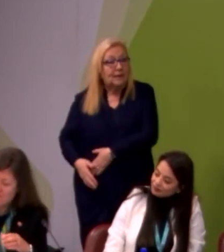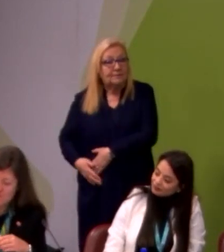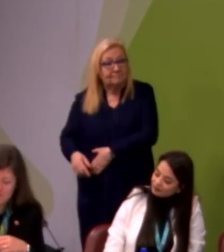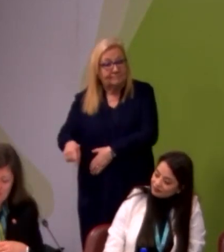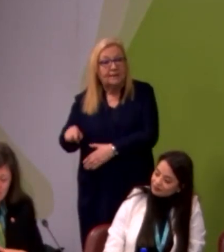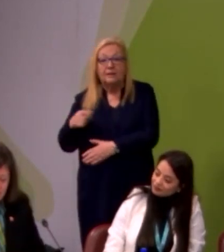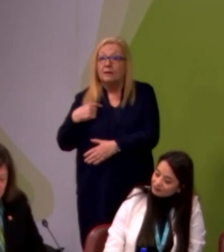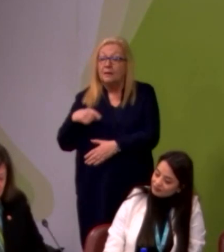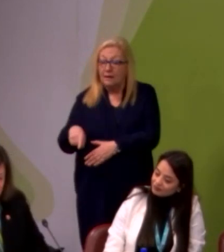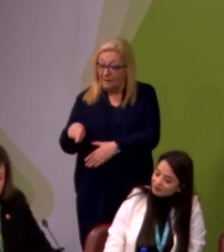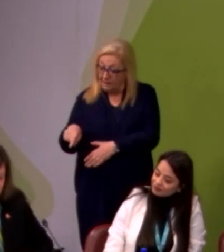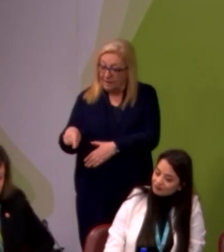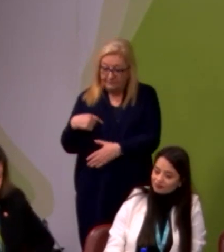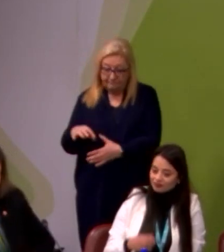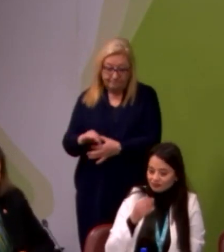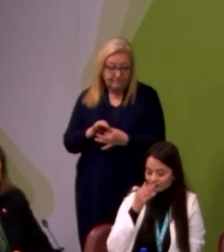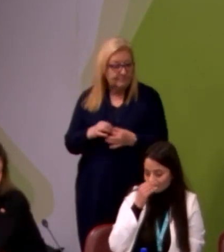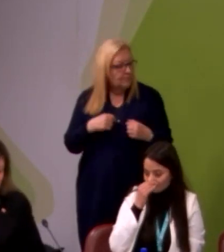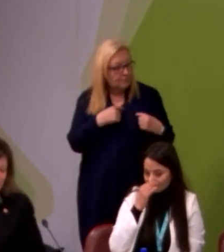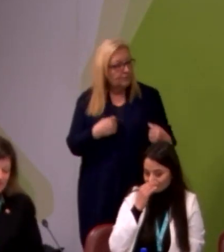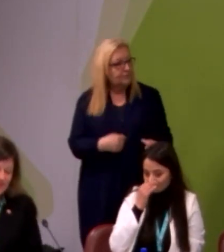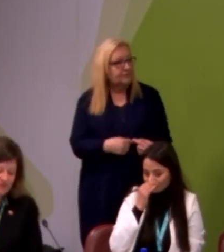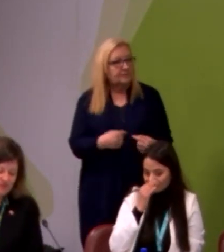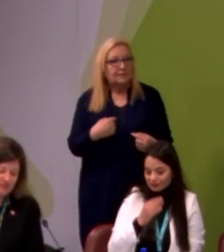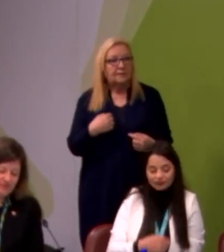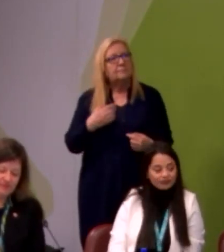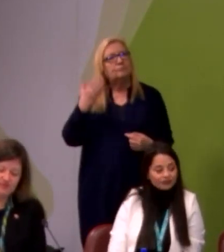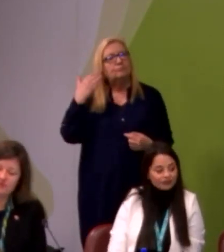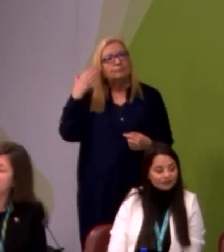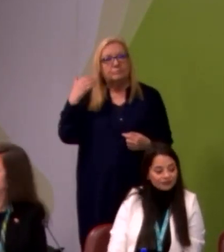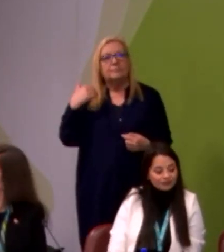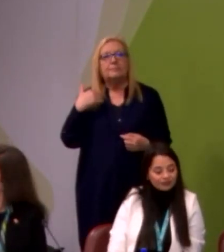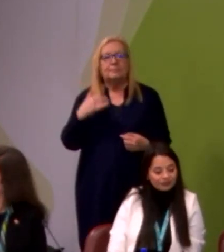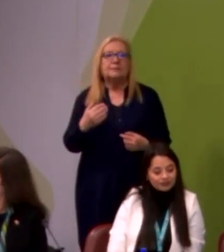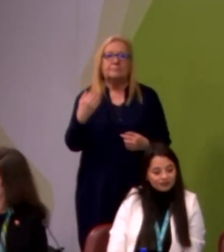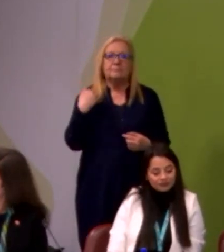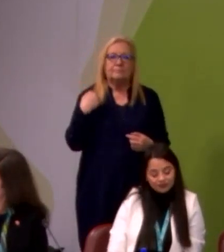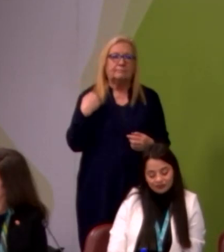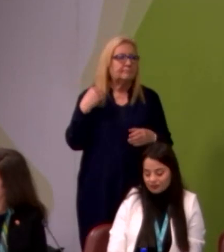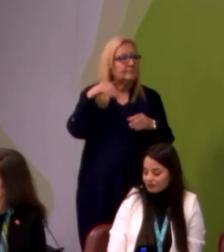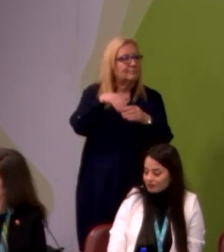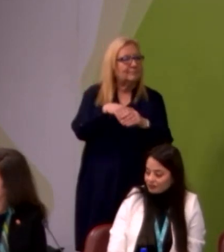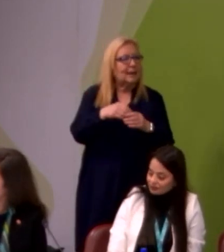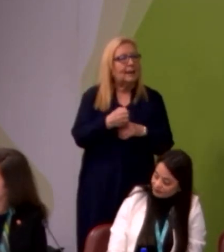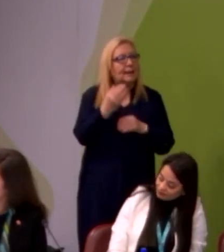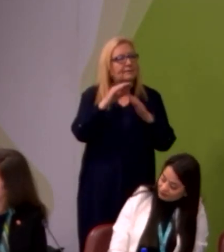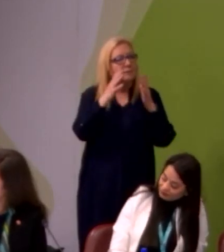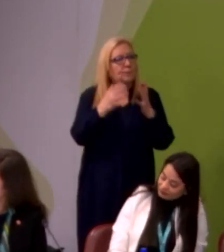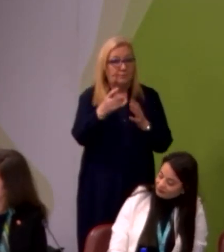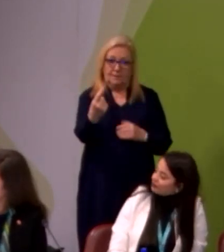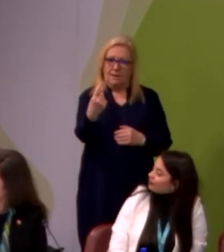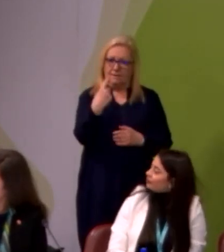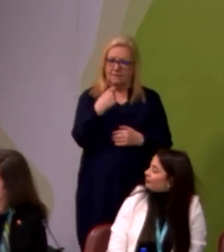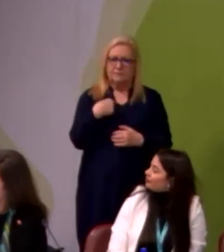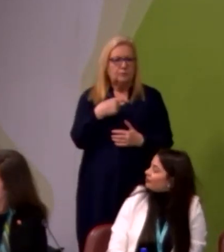heart. Almost a decade ago, when I interviewed for the lead position in education at Light for the World, they asked me, why do you want this